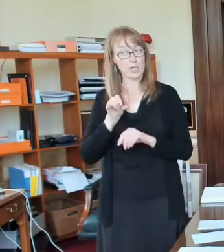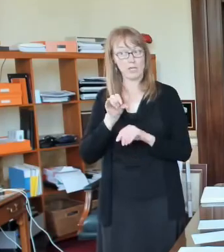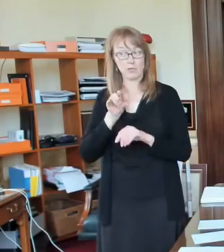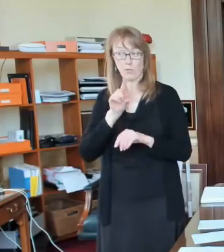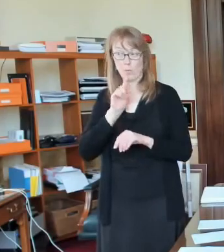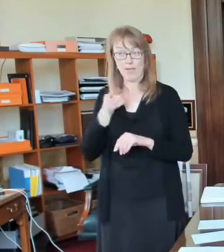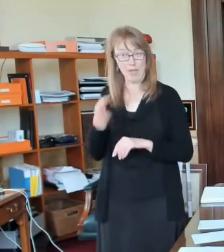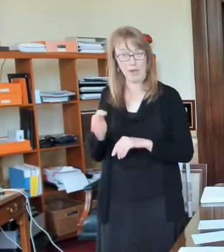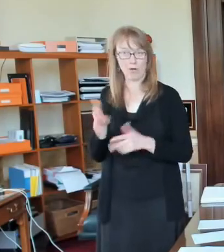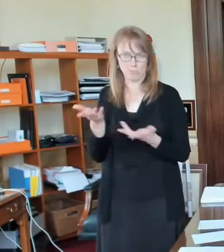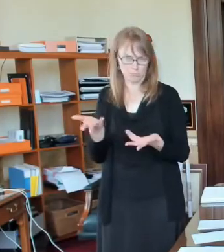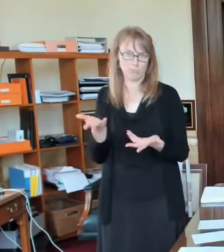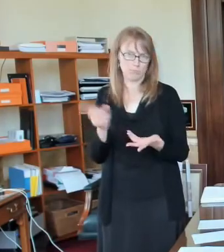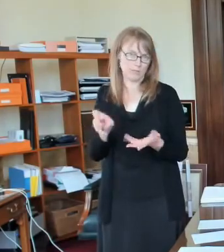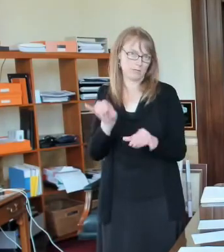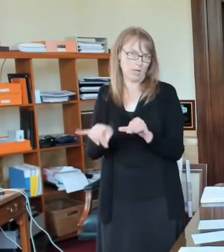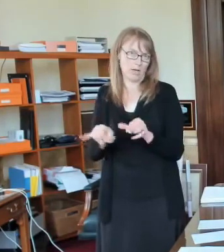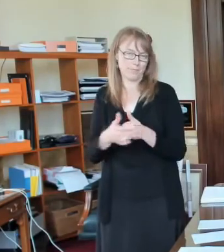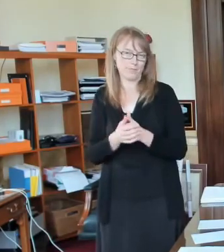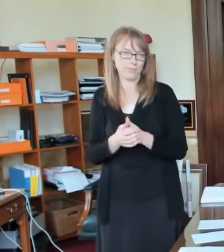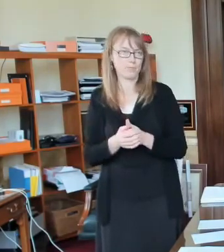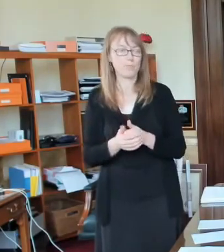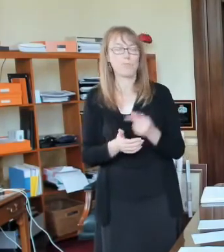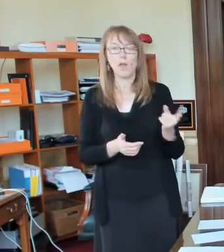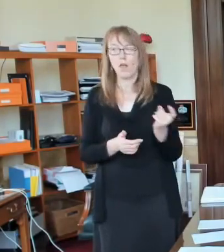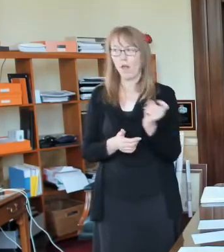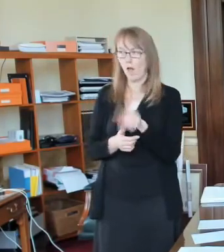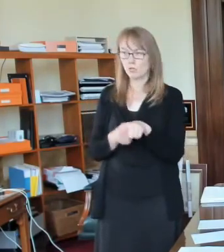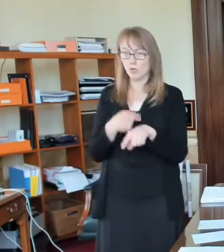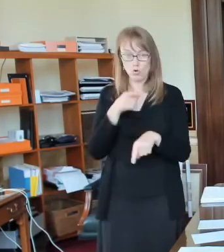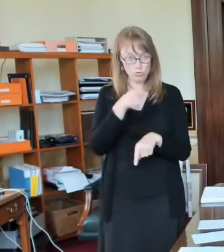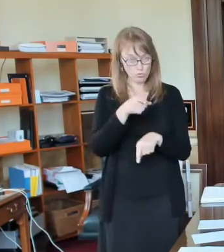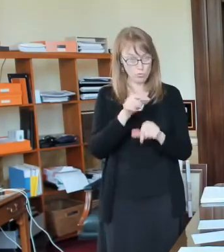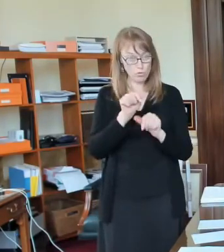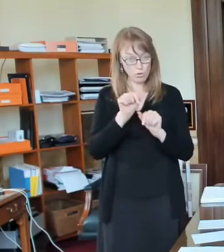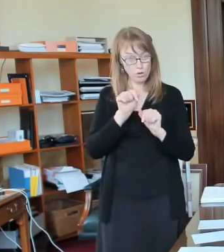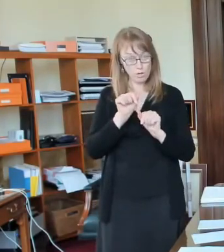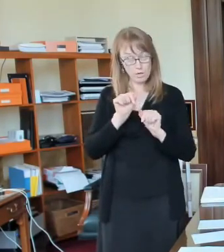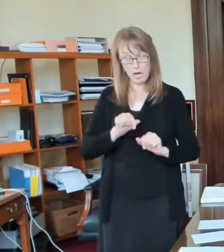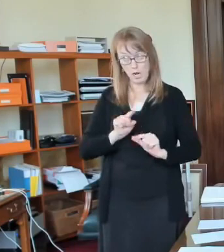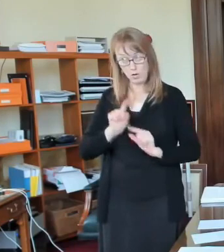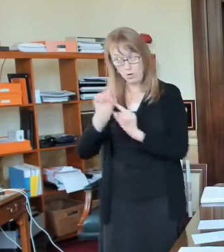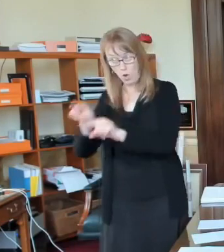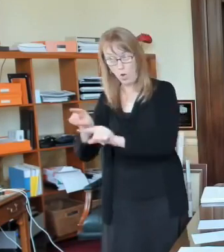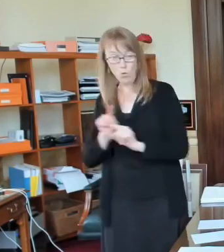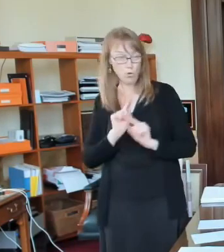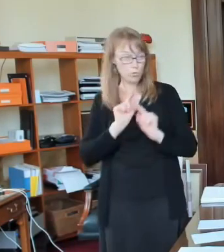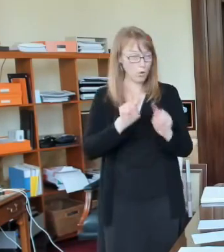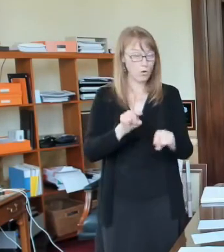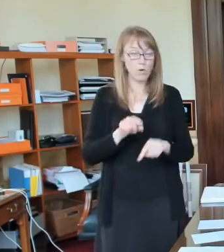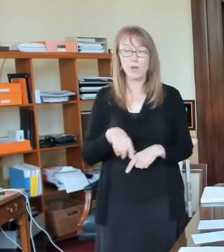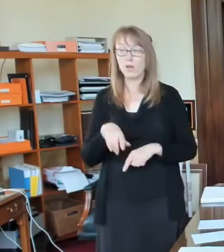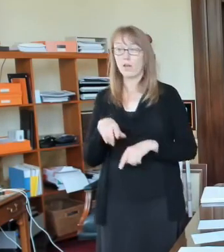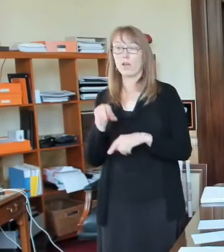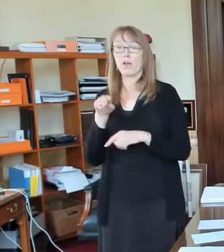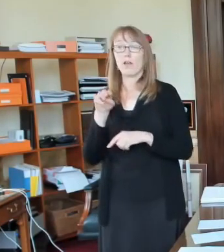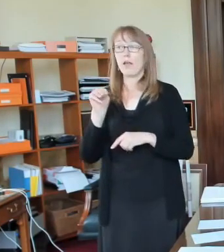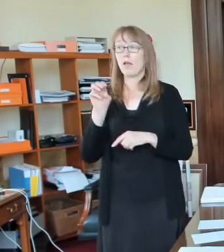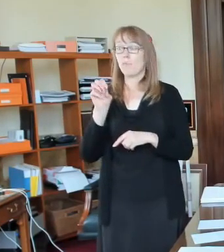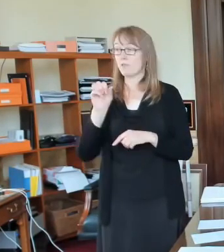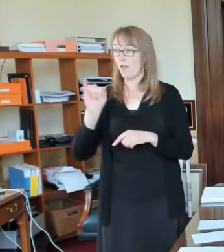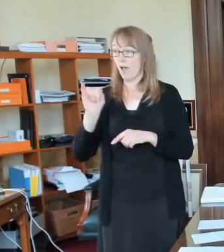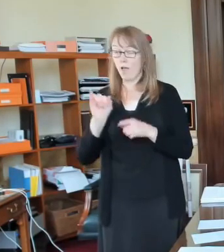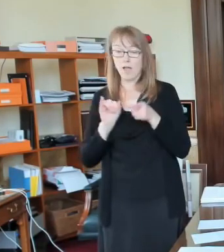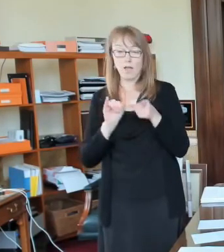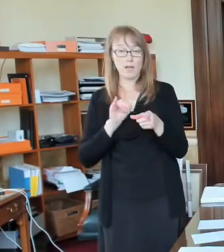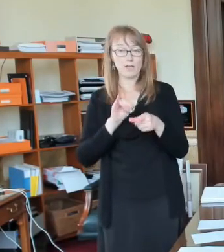had the opportunity to visit MSI and or CJC? And if so, can you speak to the facility's cleanliness, safety, standard